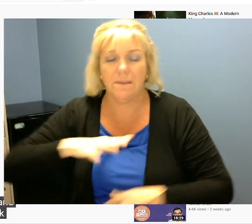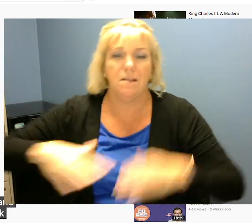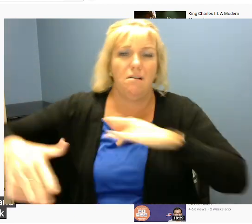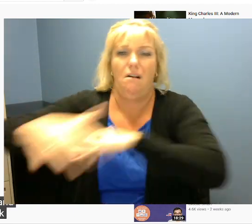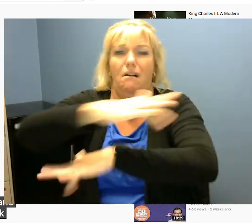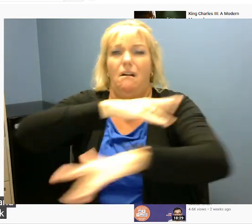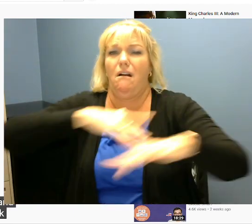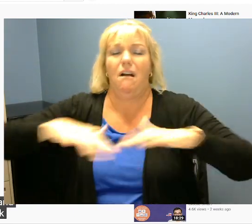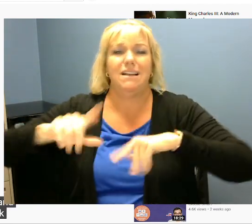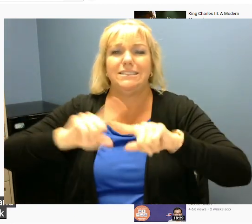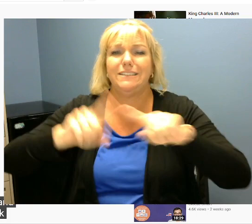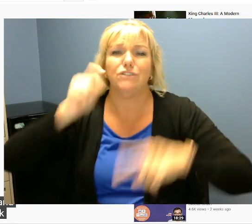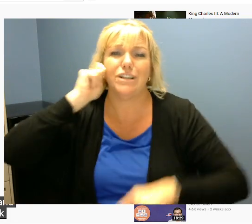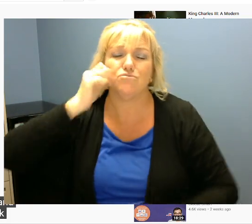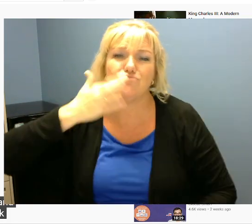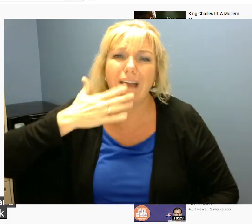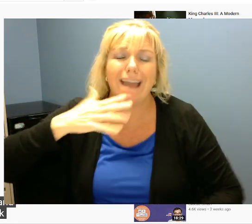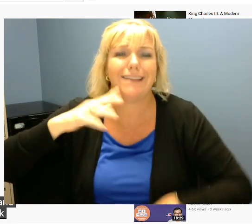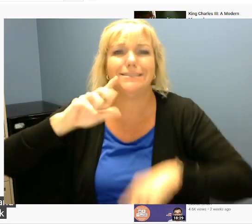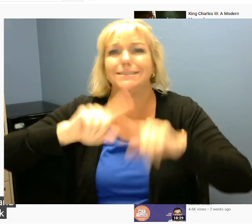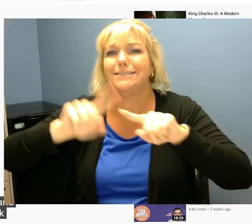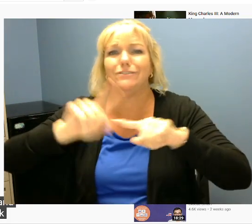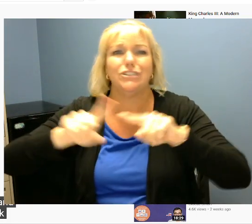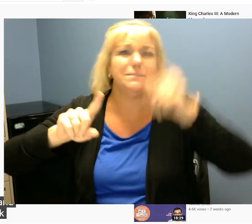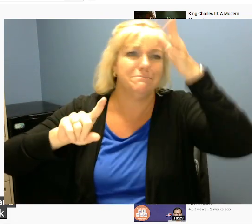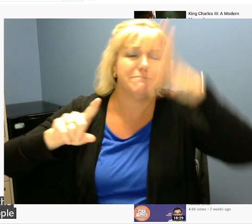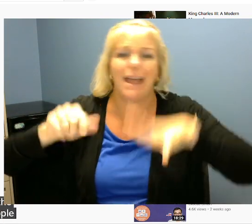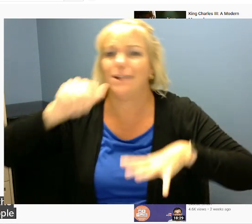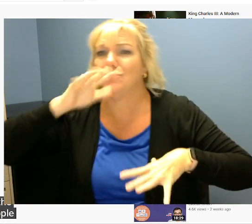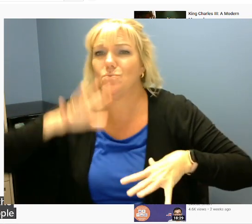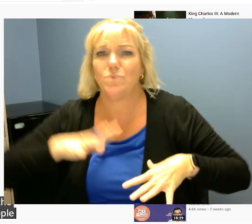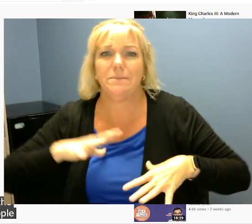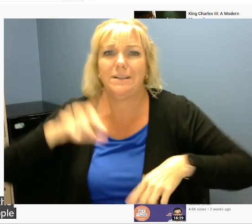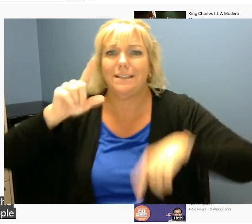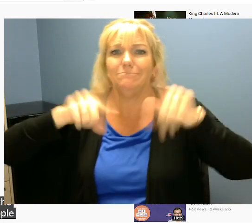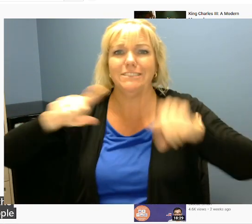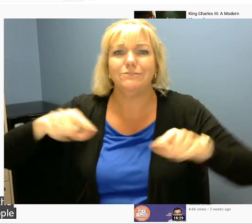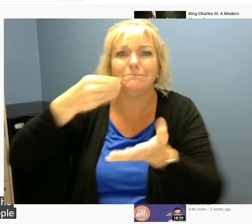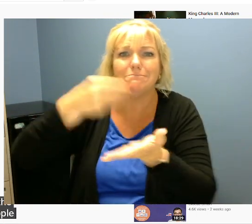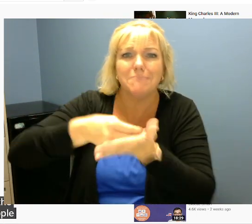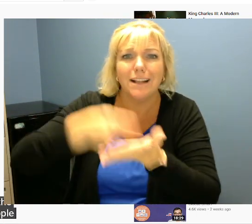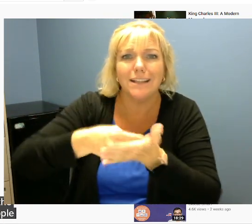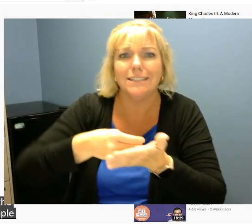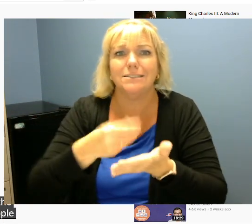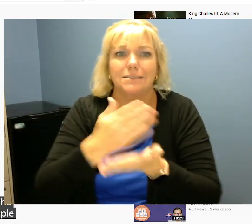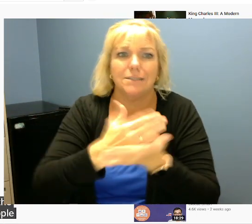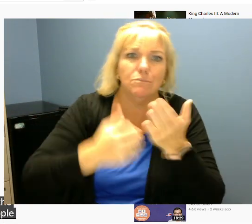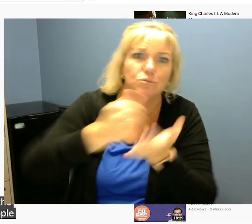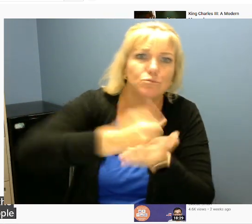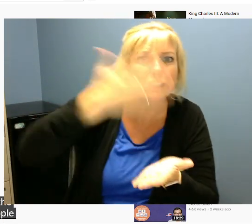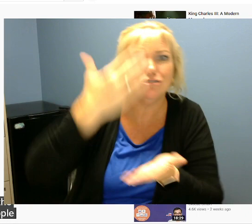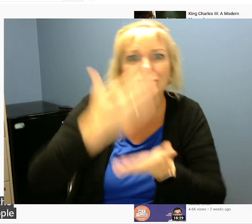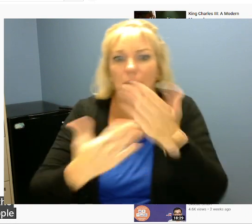together in this huge field. And while it doesn't get people to break down like the barriers of